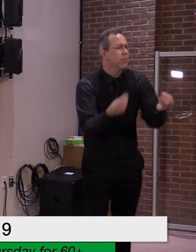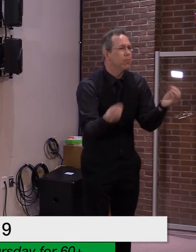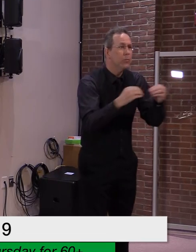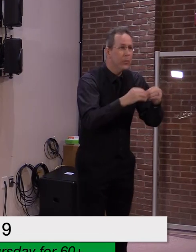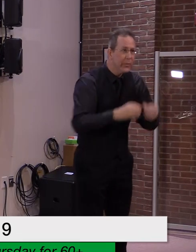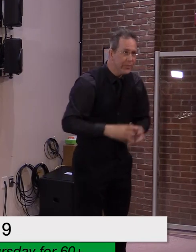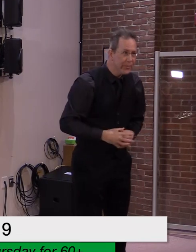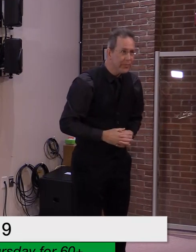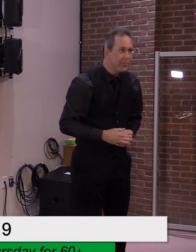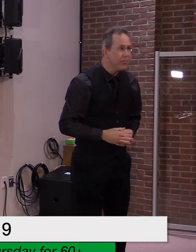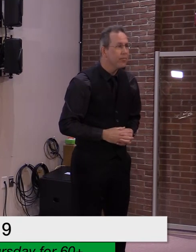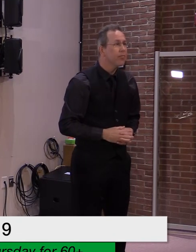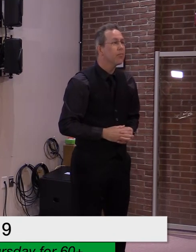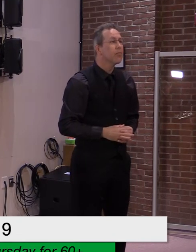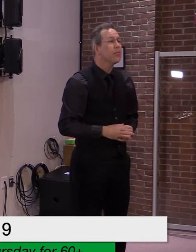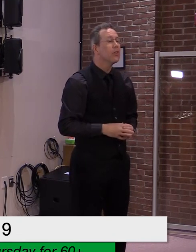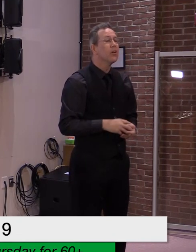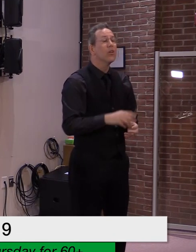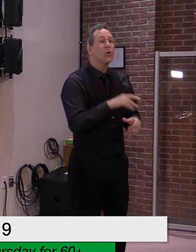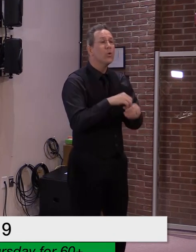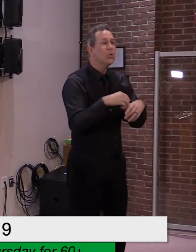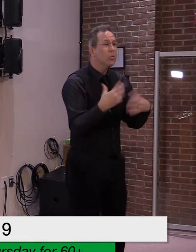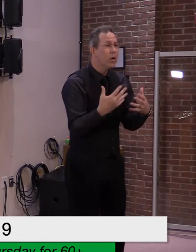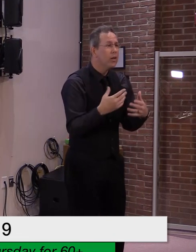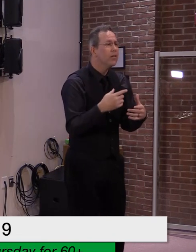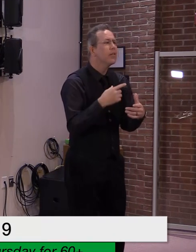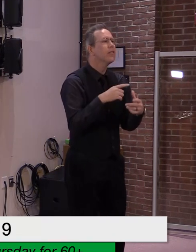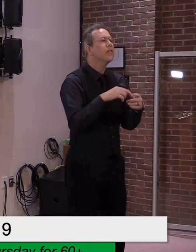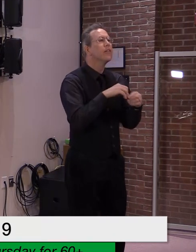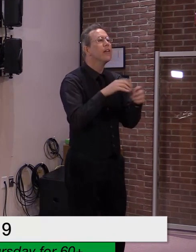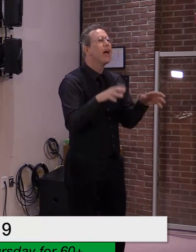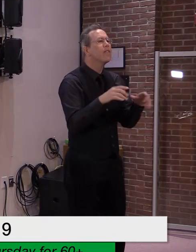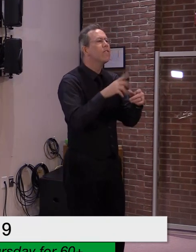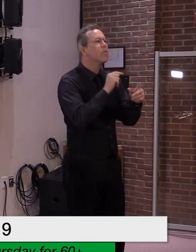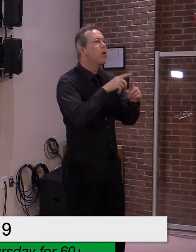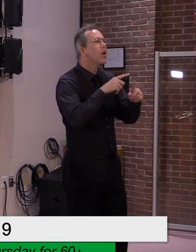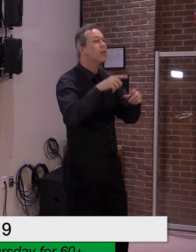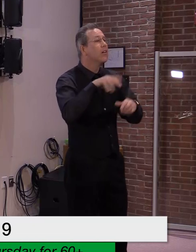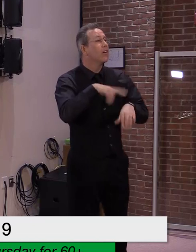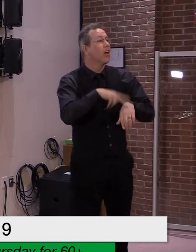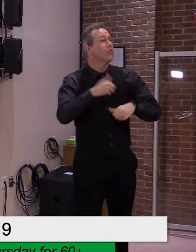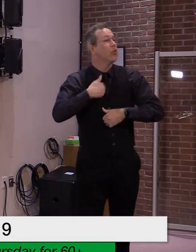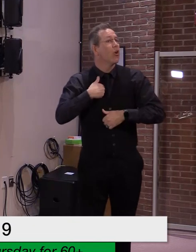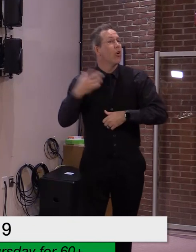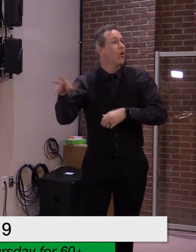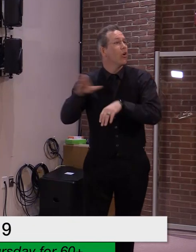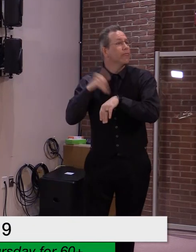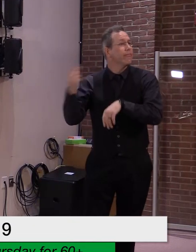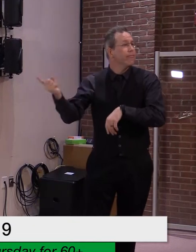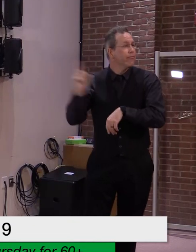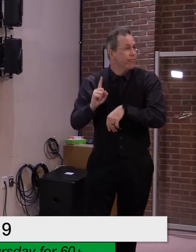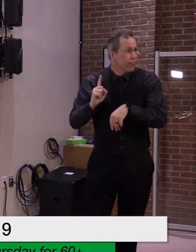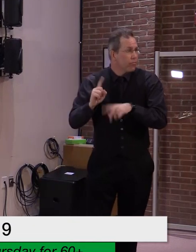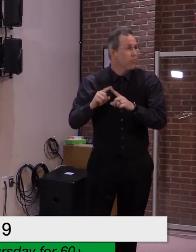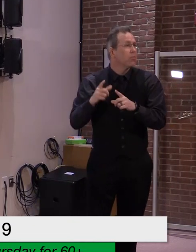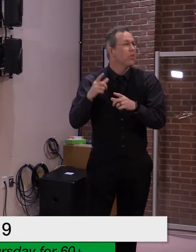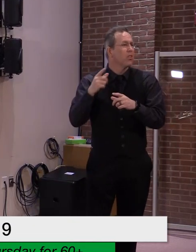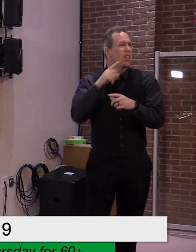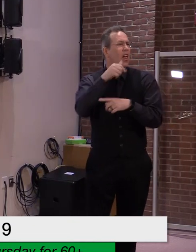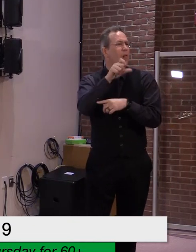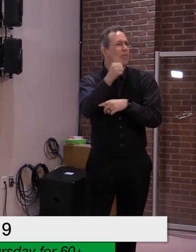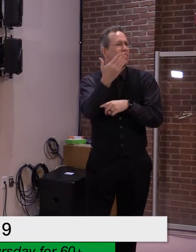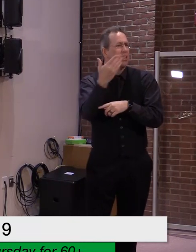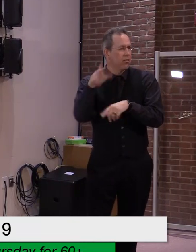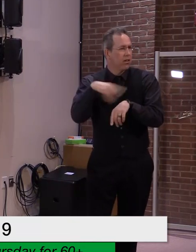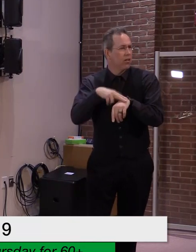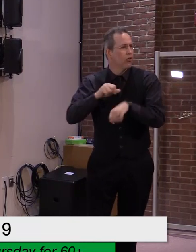activating a contingent of the Vermont National Guard on April 15th. Our healthcare partners and the Vermont